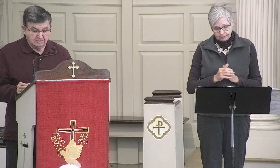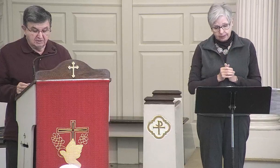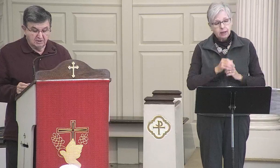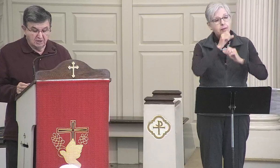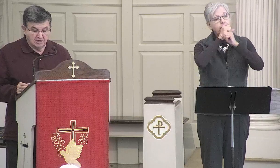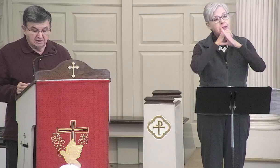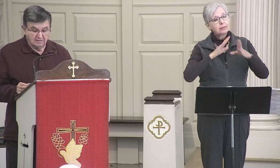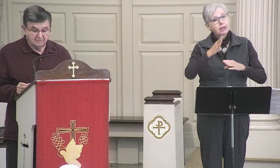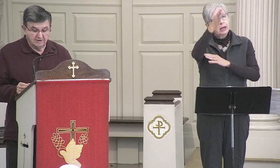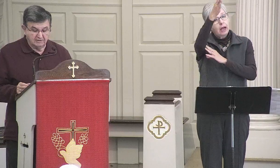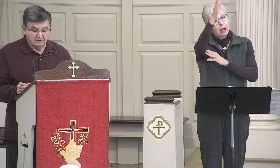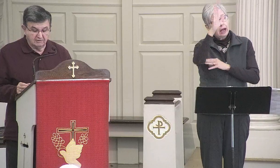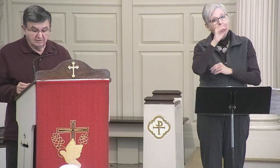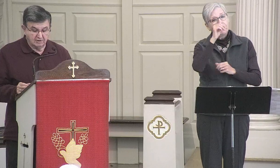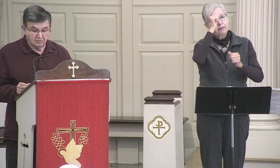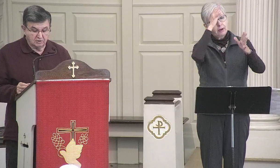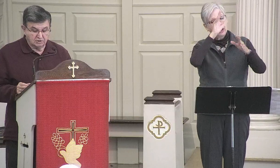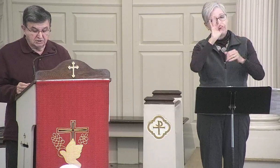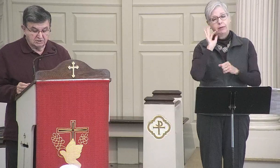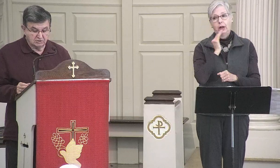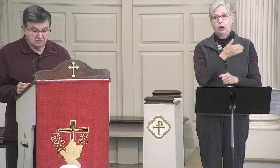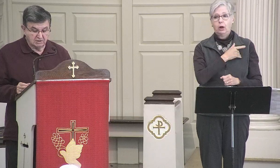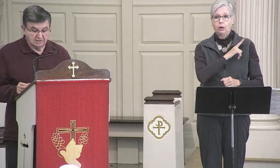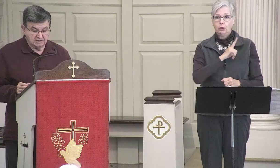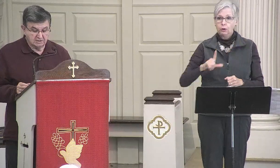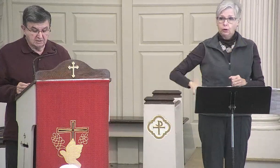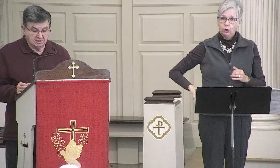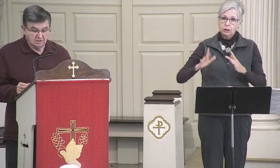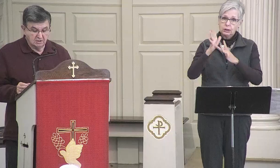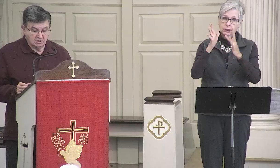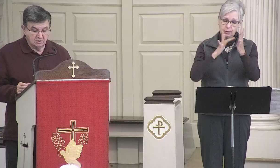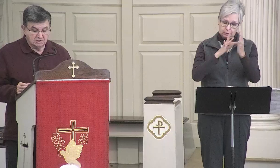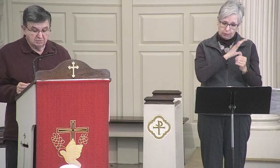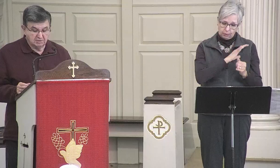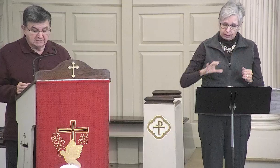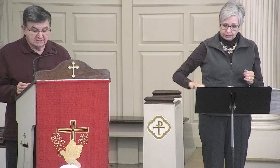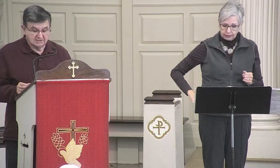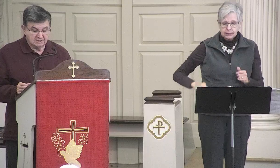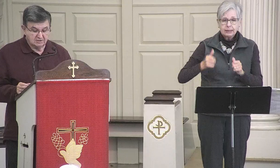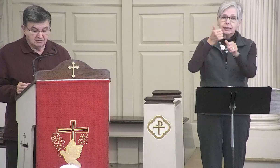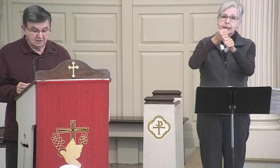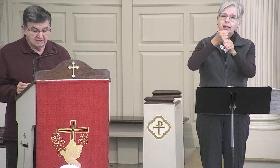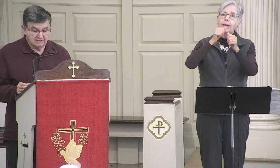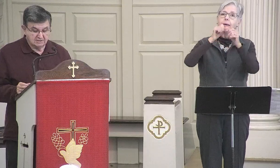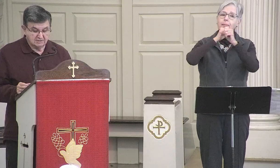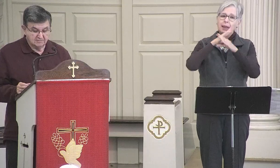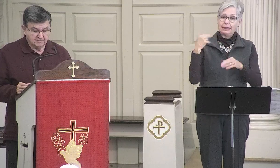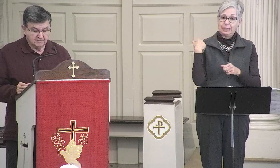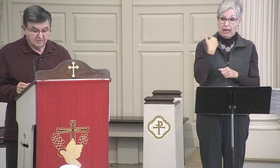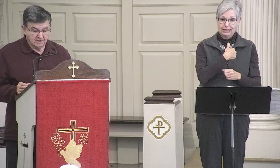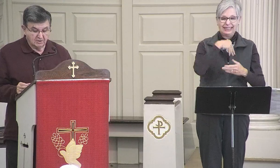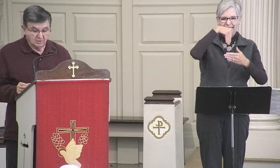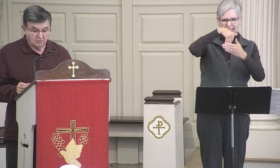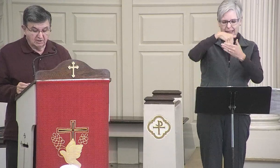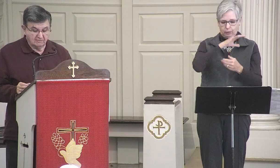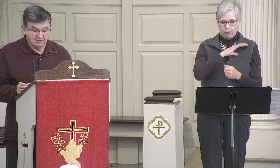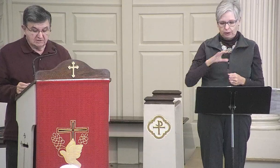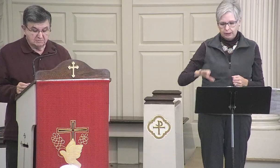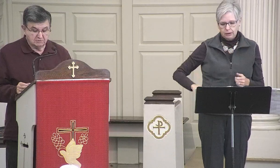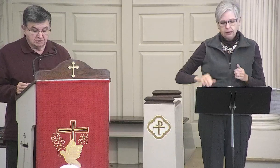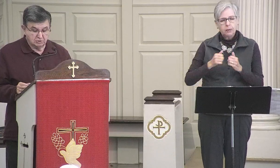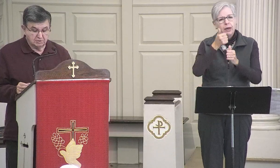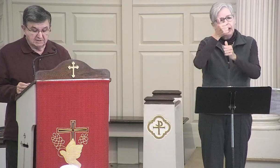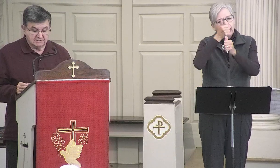Blessed be the God and Father of our Lord Jesus Christ, who has blessed us in Christ with